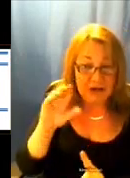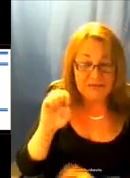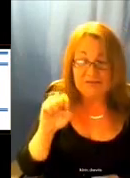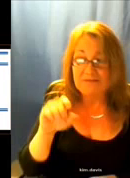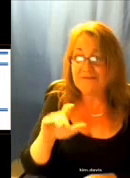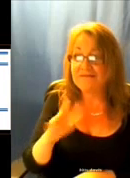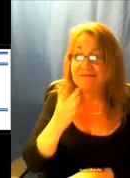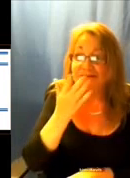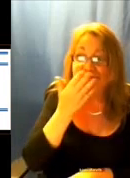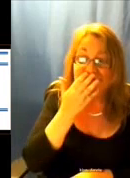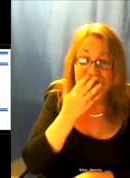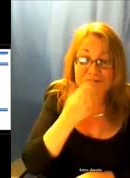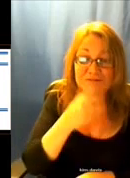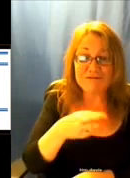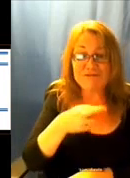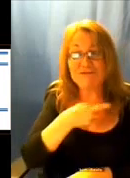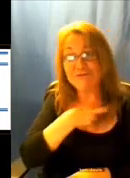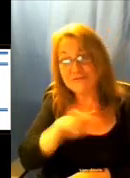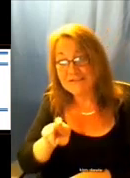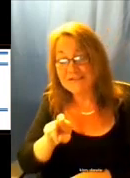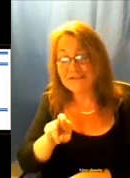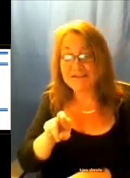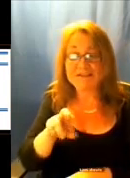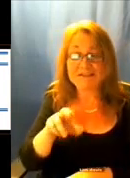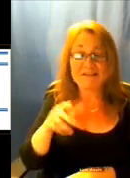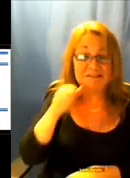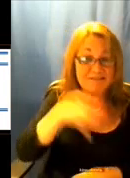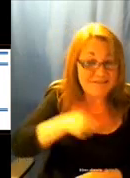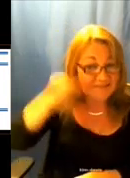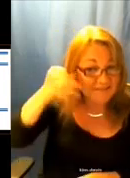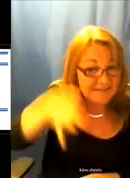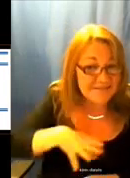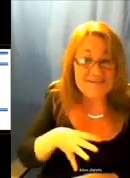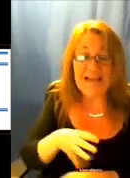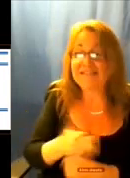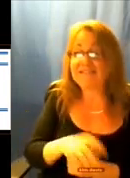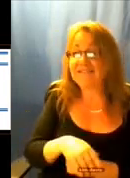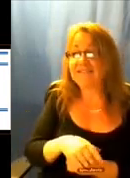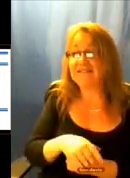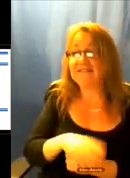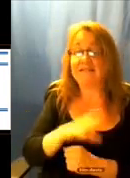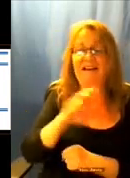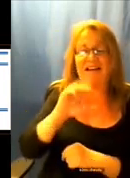on race, color,